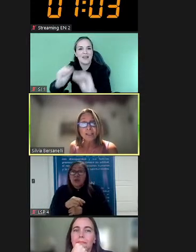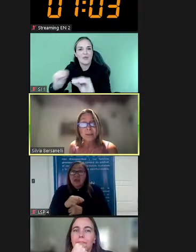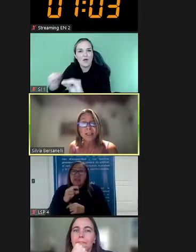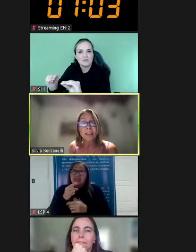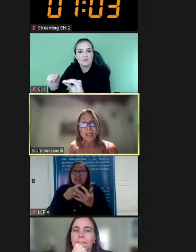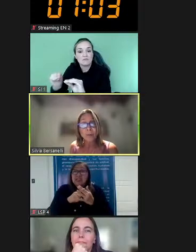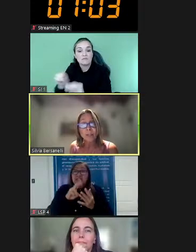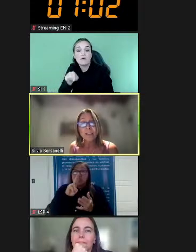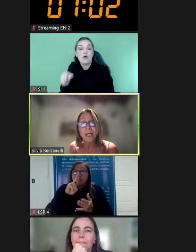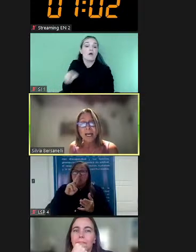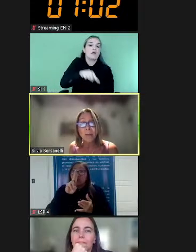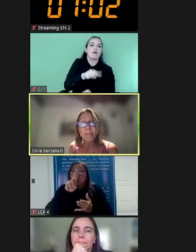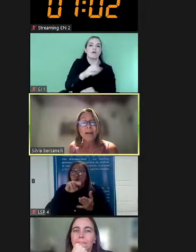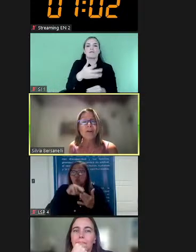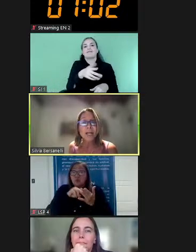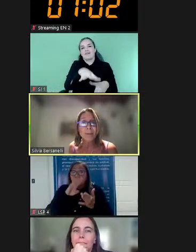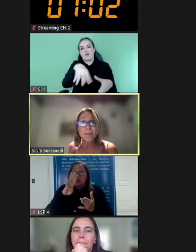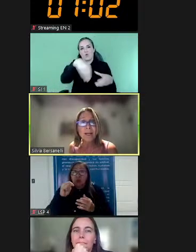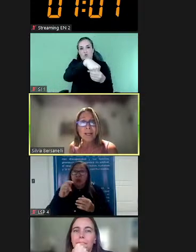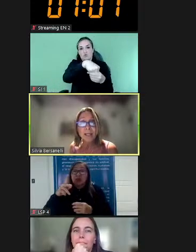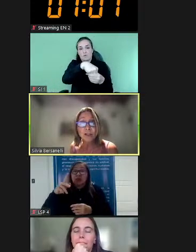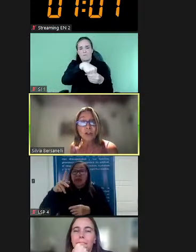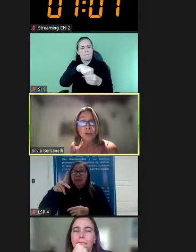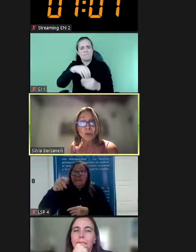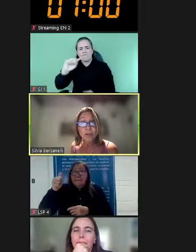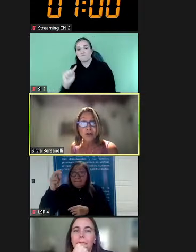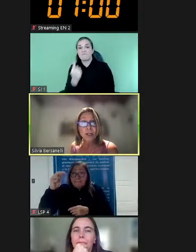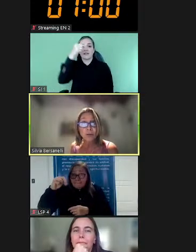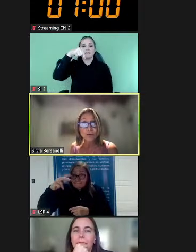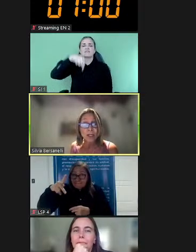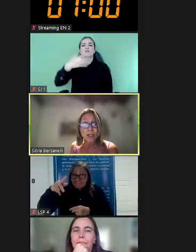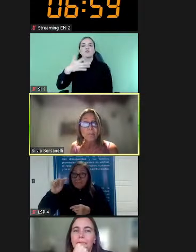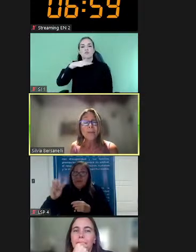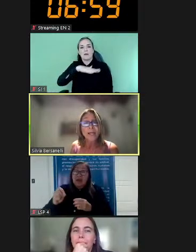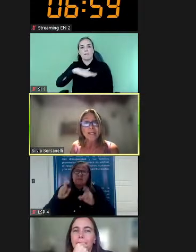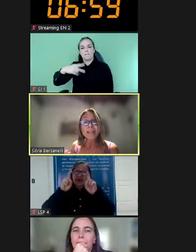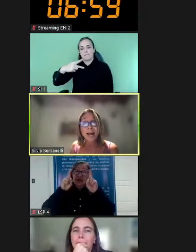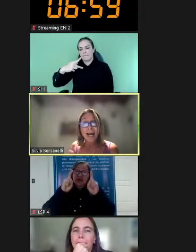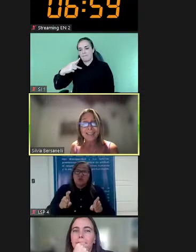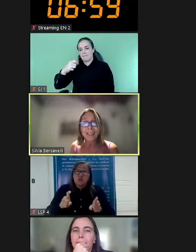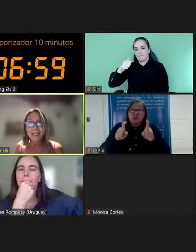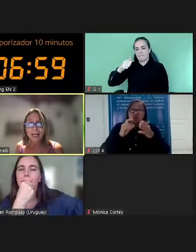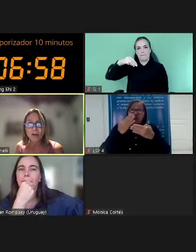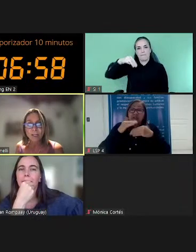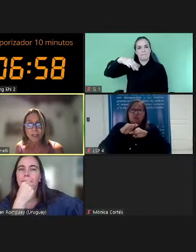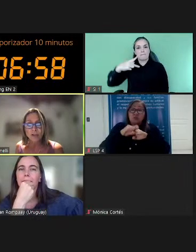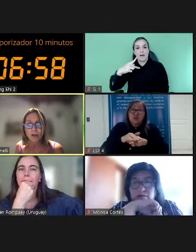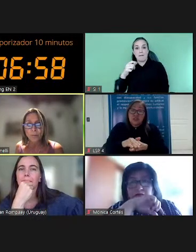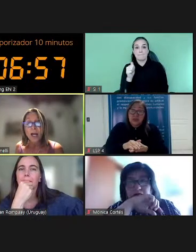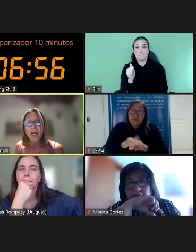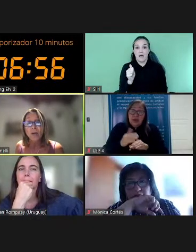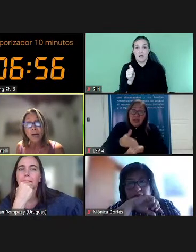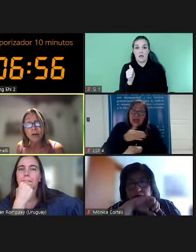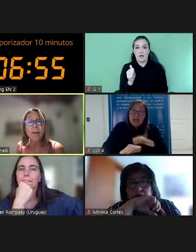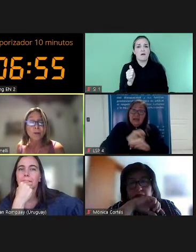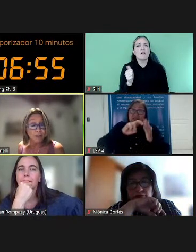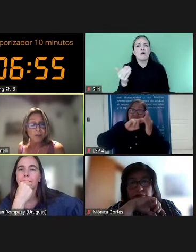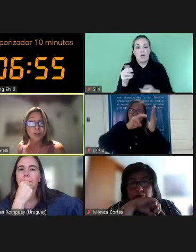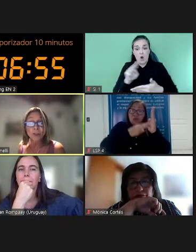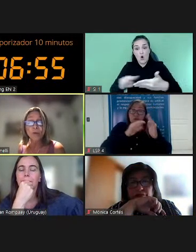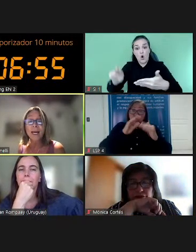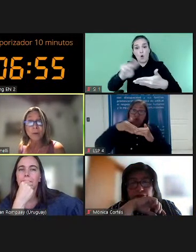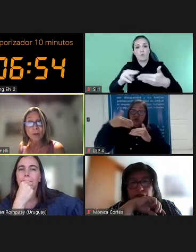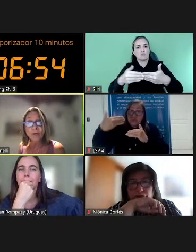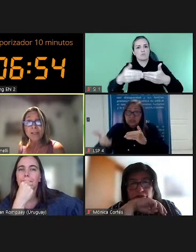we begin this in 2004 in the pampa province with the first inclusive education directorate before the